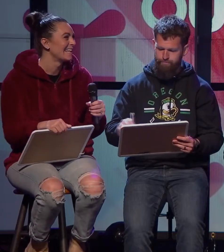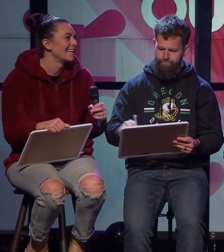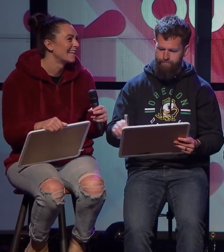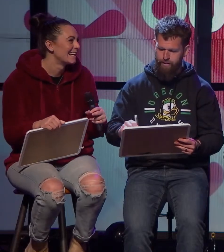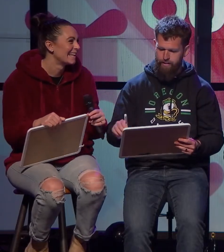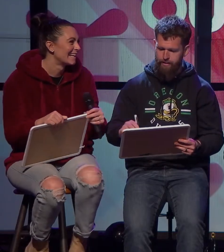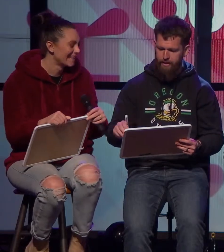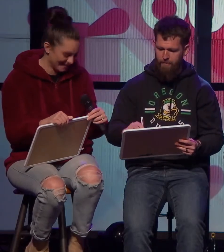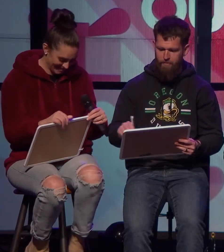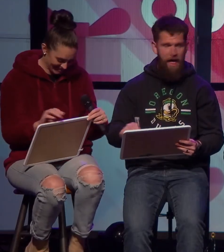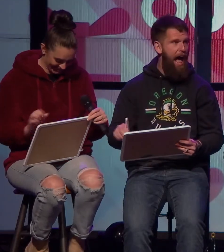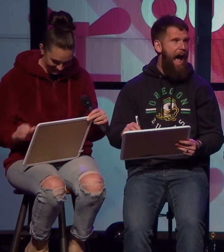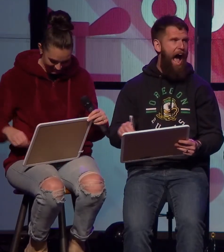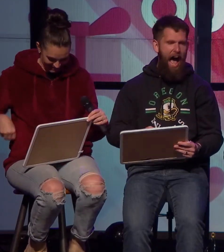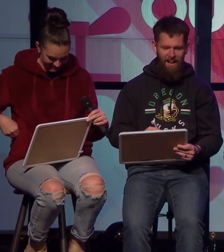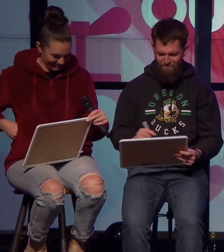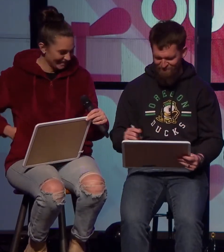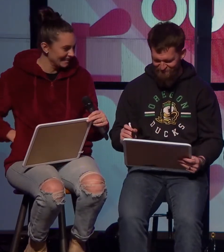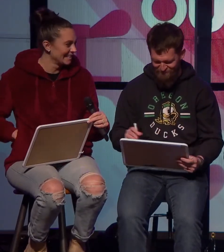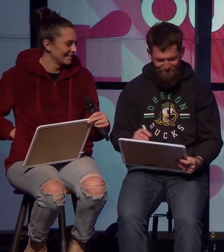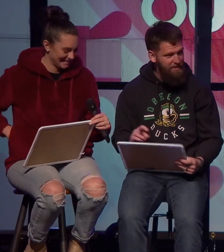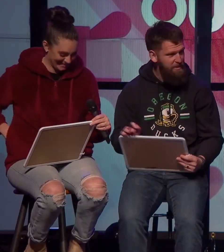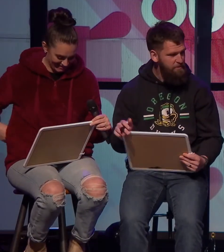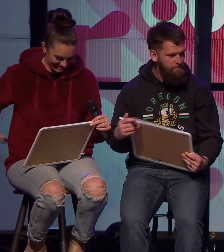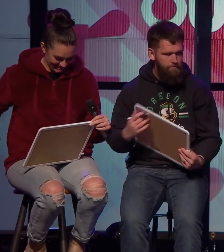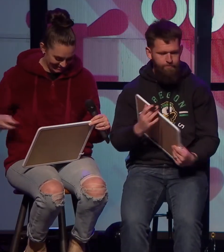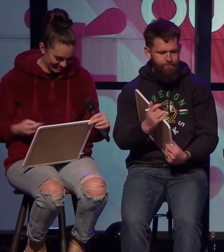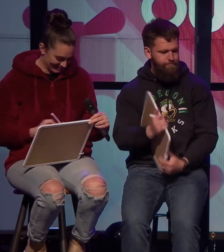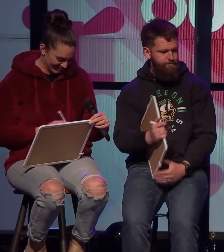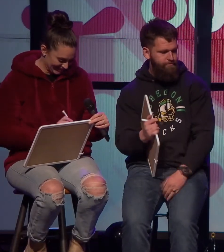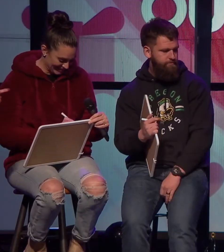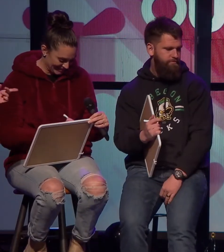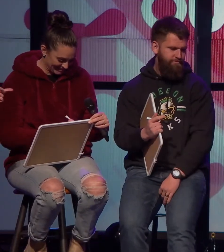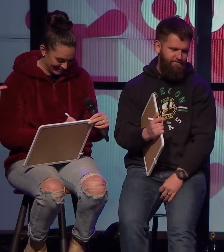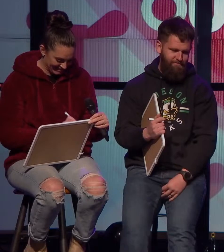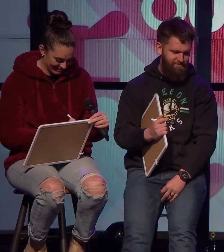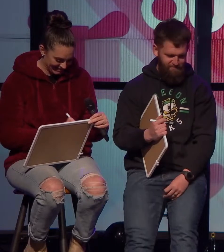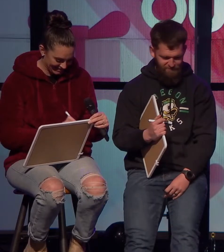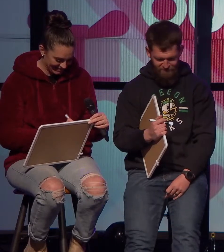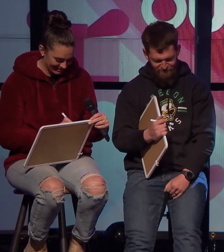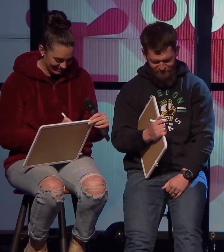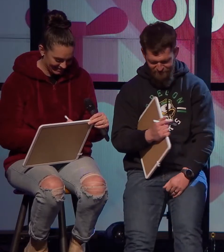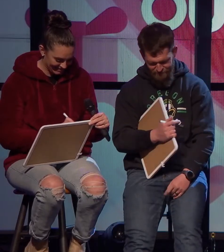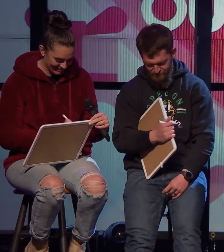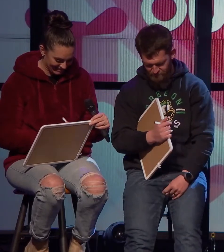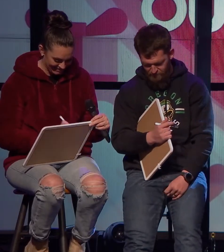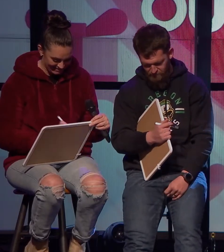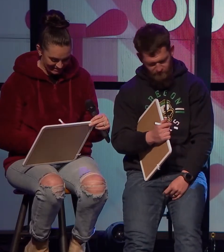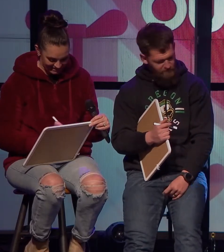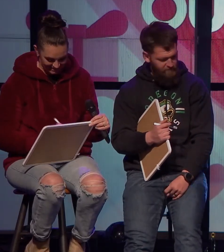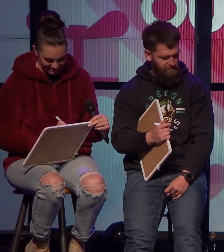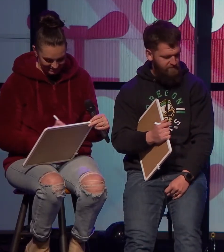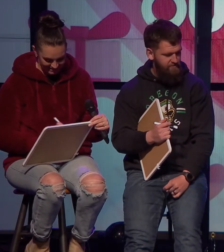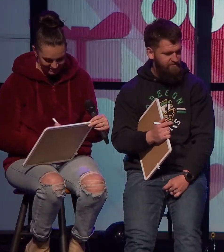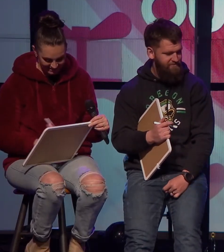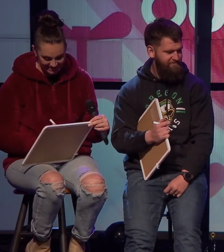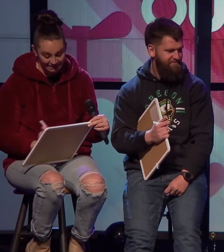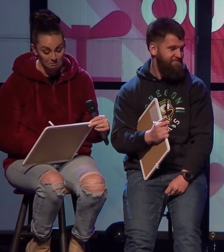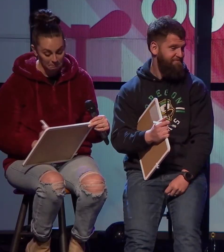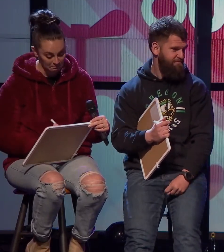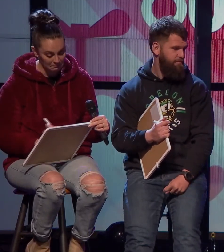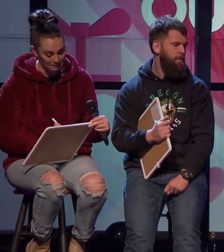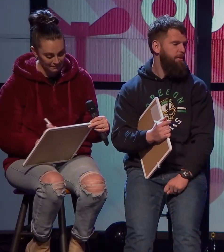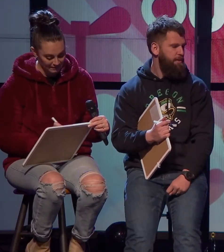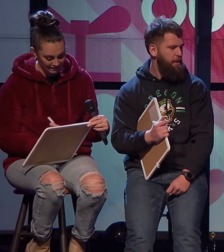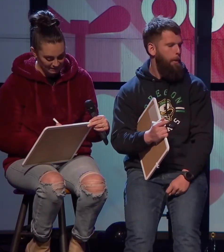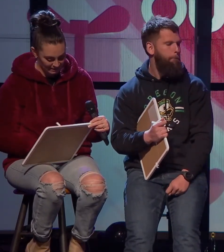Very, very angry that she doesn't know the name of that. Okay, Sally, what would be Ross's? Murders only in the building. Only